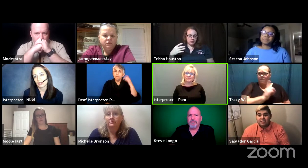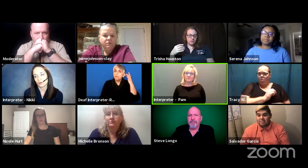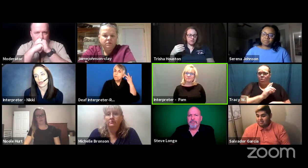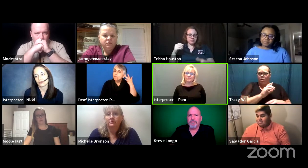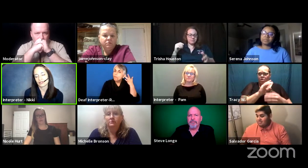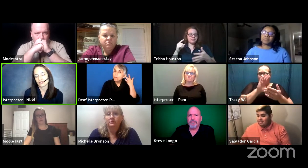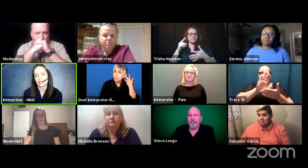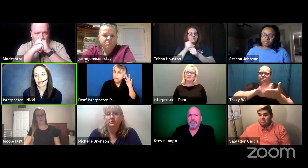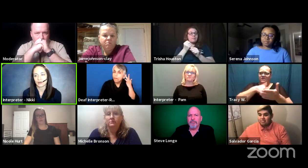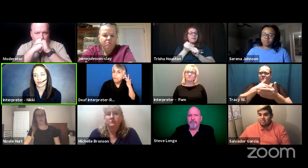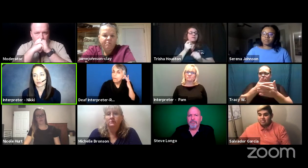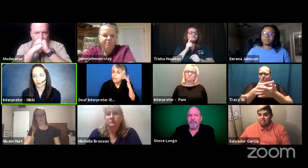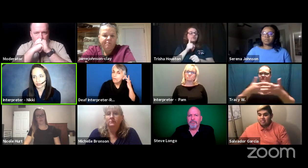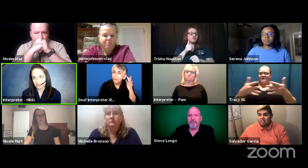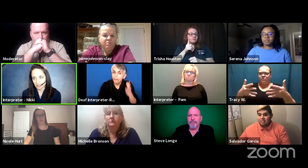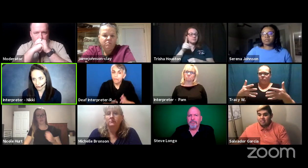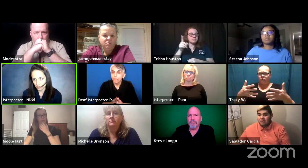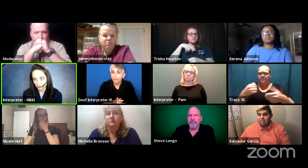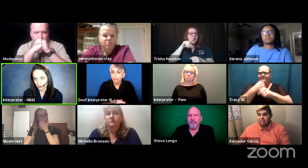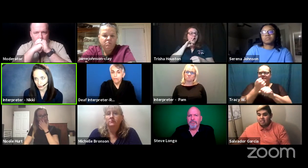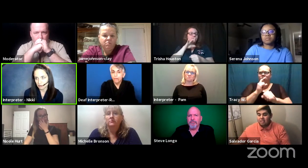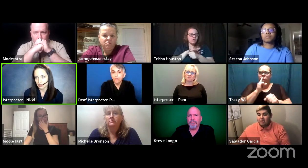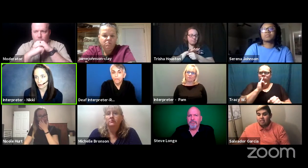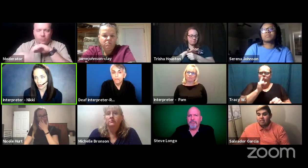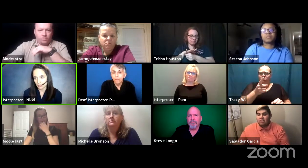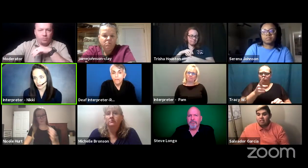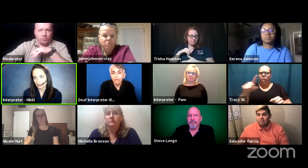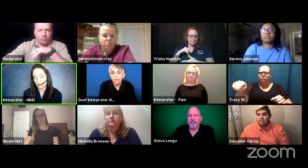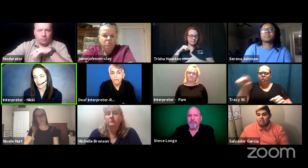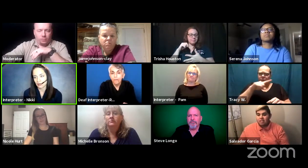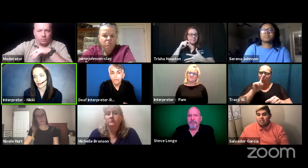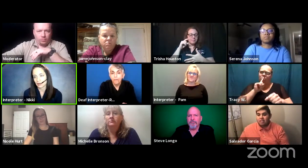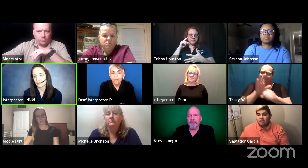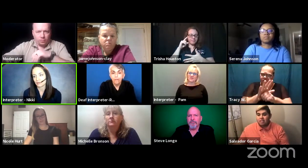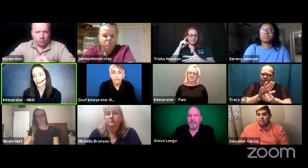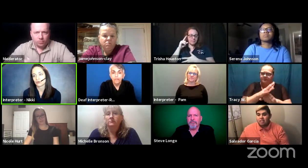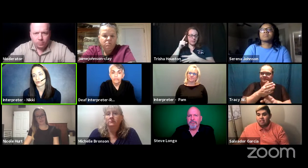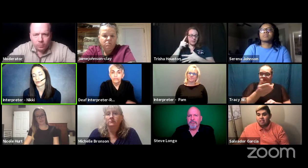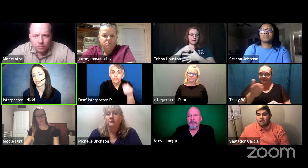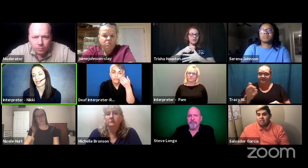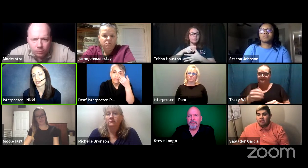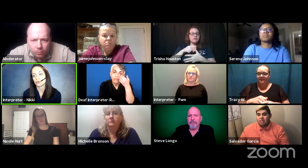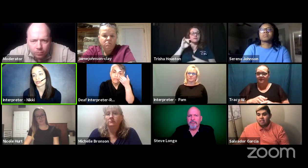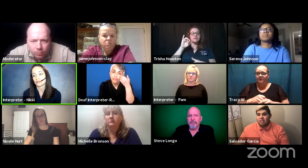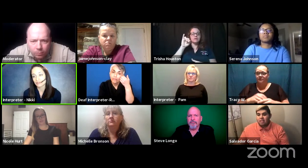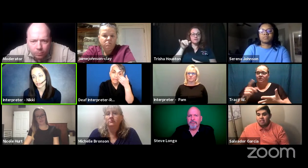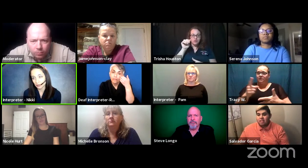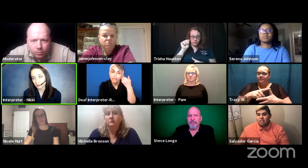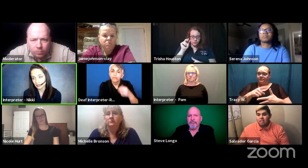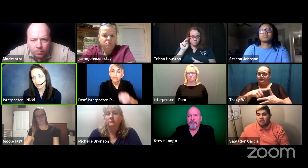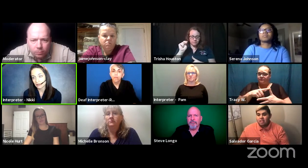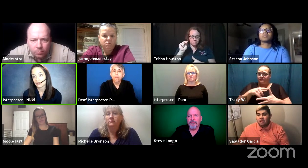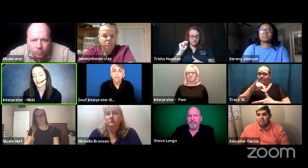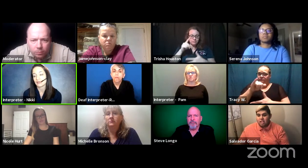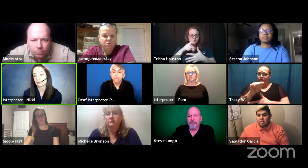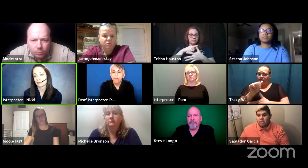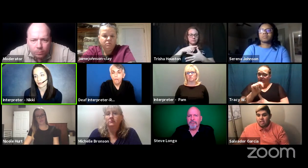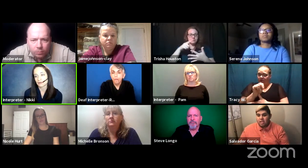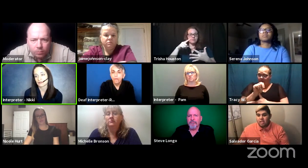We are looking now at the board schedule for 2021. We would like to confirm that the months